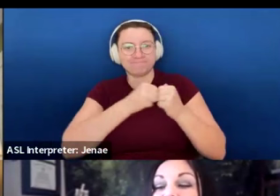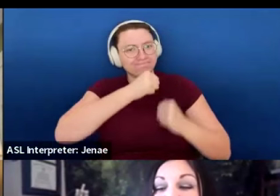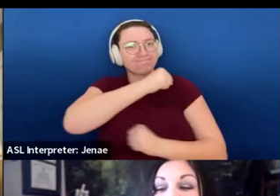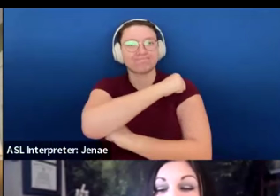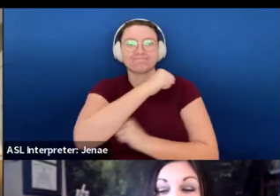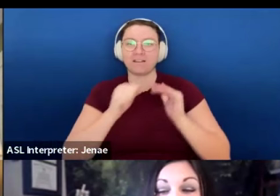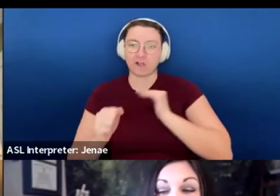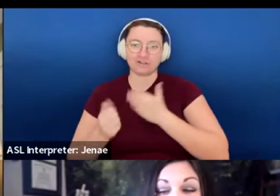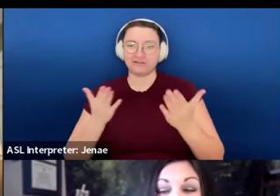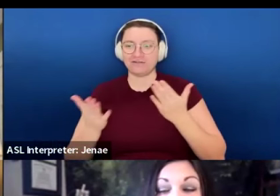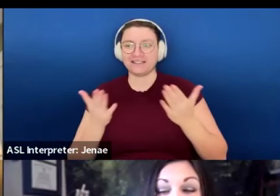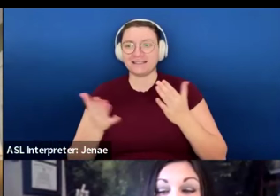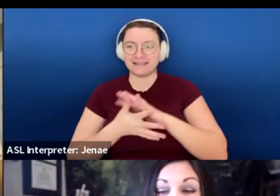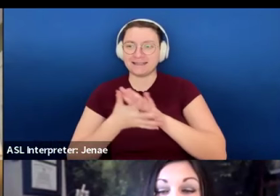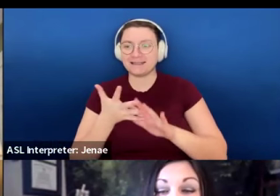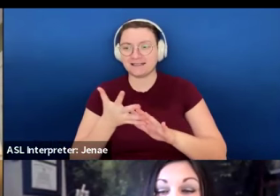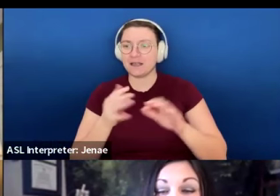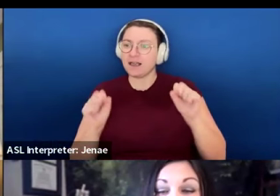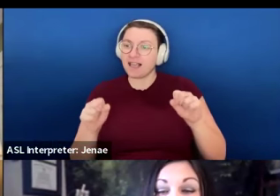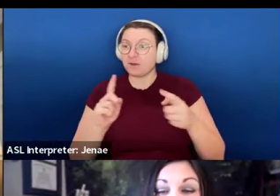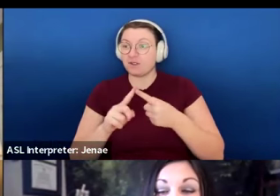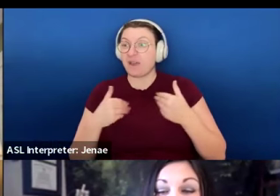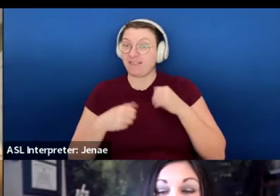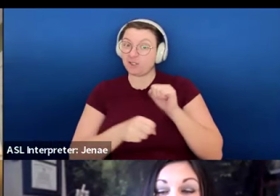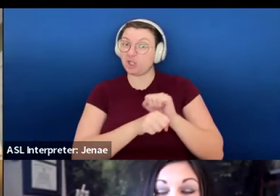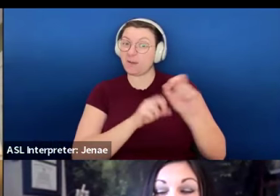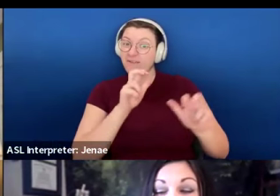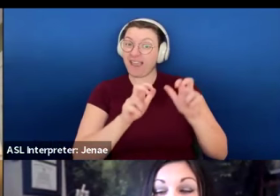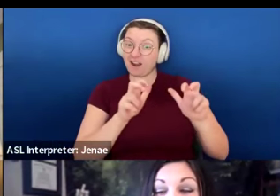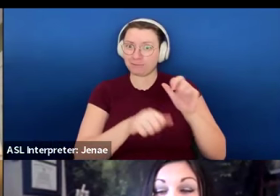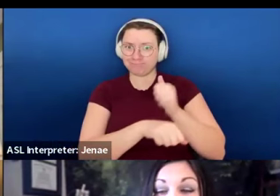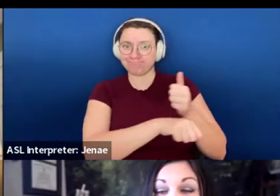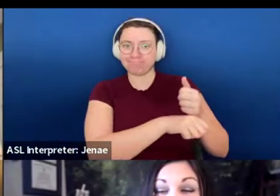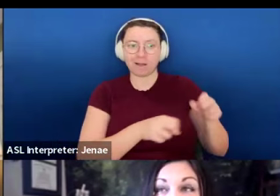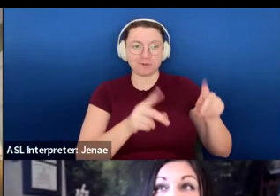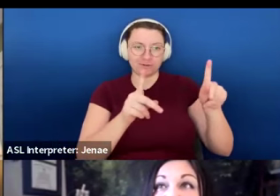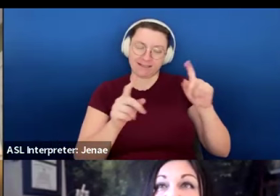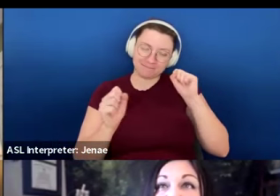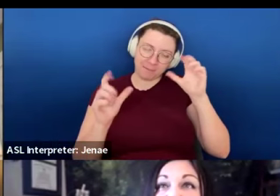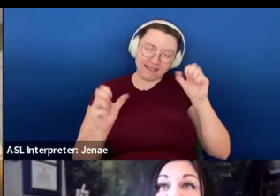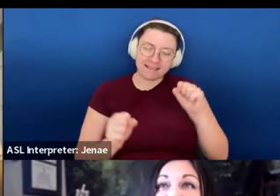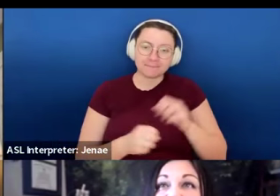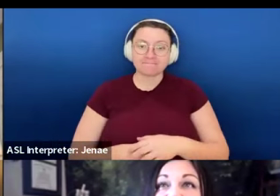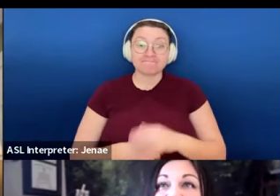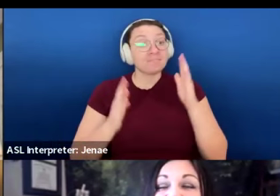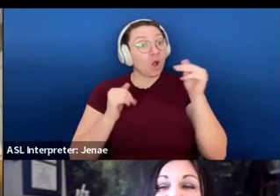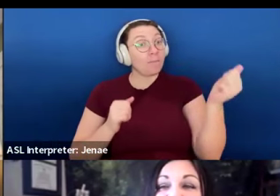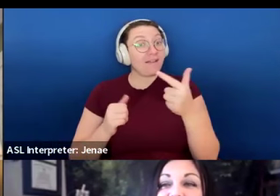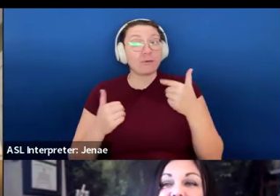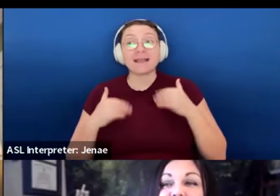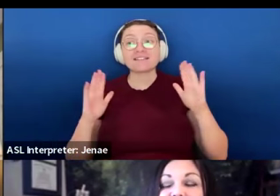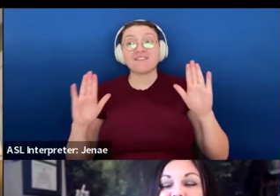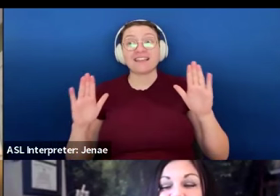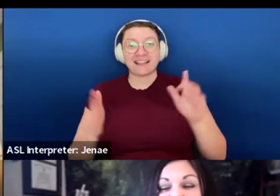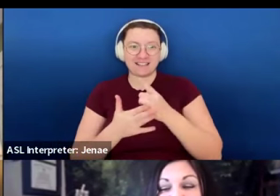our services, and being able to have a job fair like that and create those opportunities is amazing. I hope everyone has a